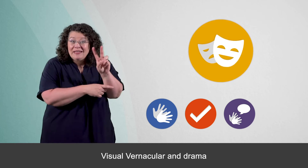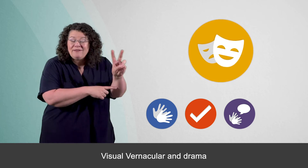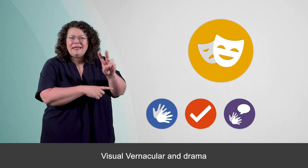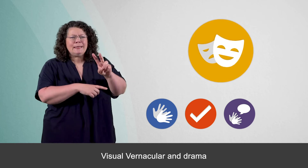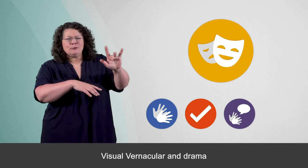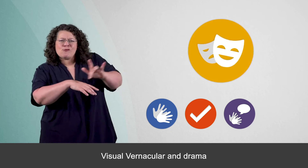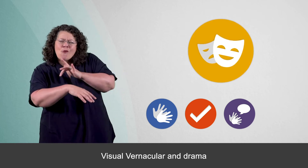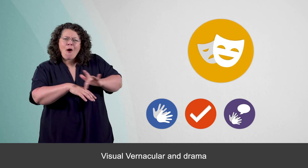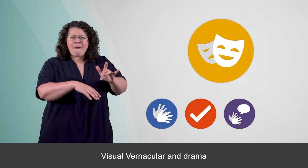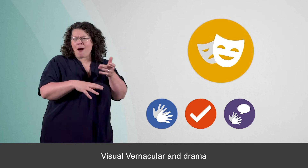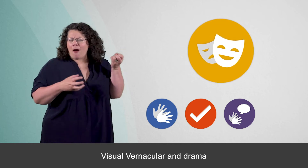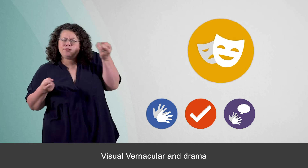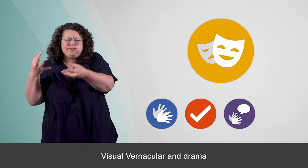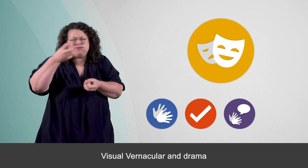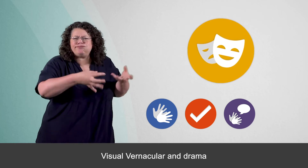visual vernacular, and drama.